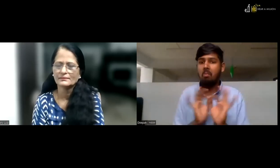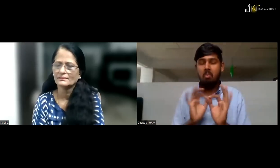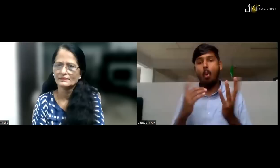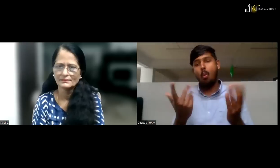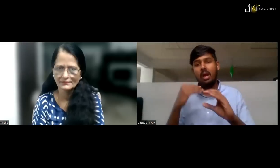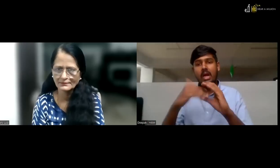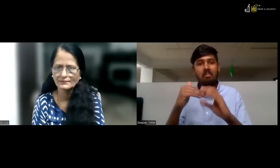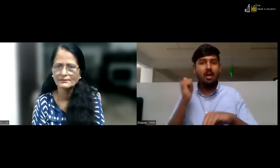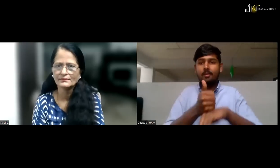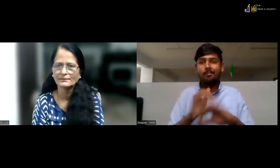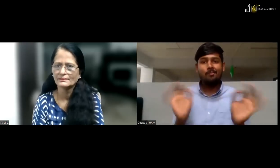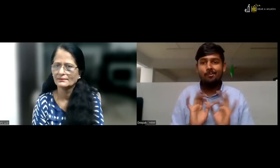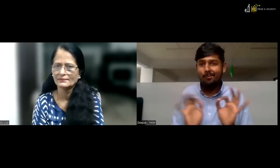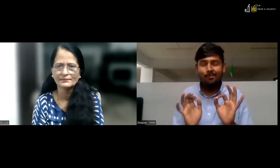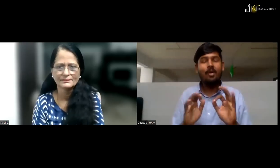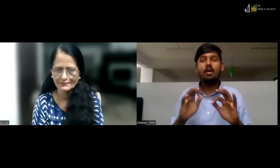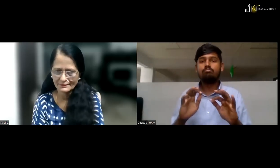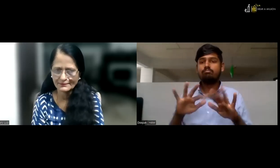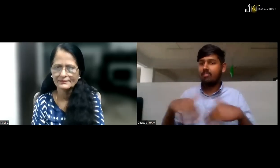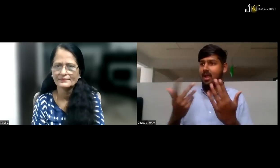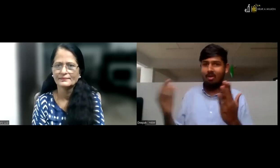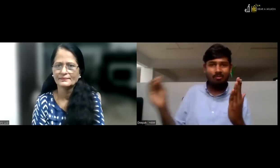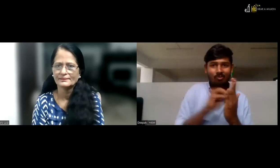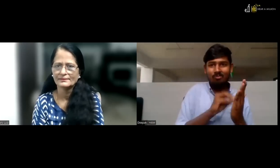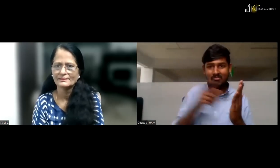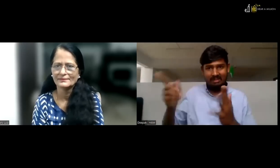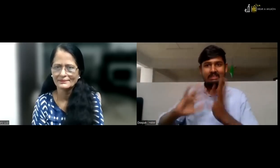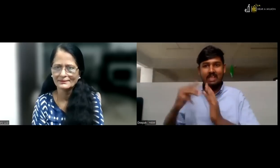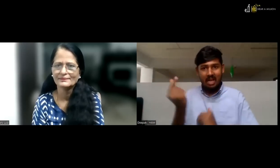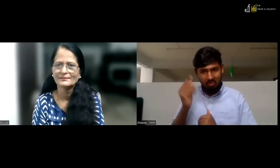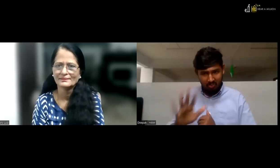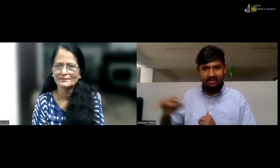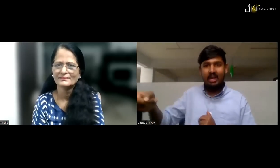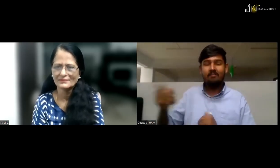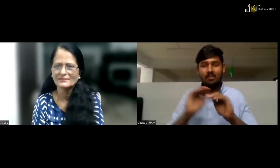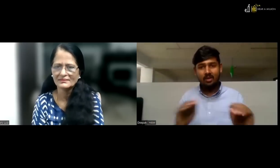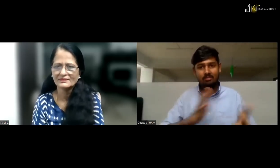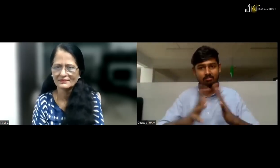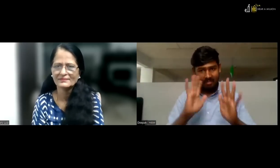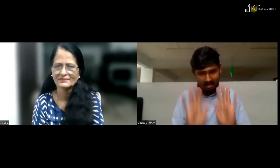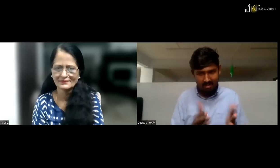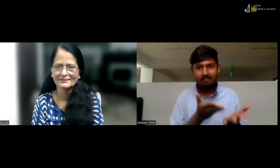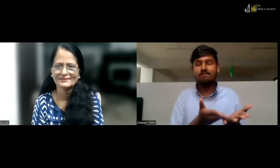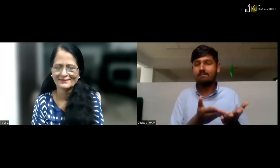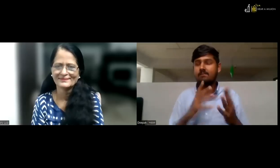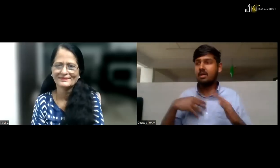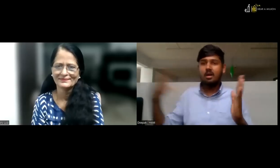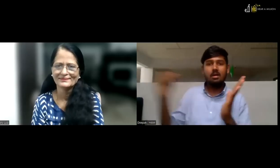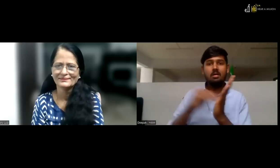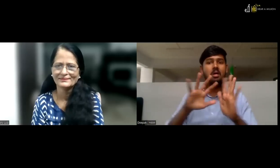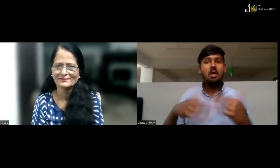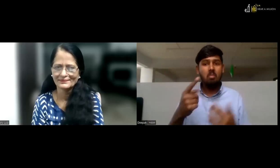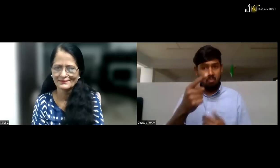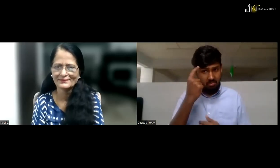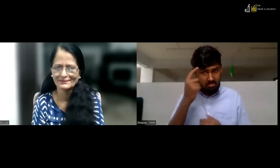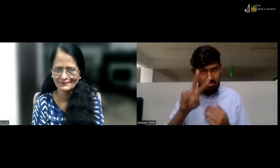like, there are also people who are so senior citizens. There are people who have keypad phones, and